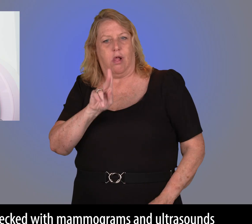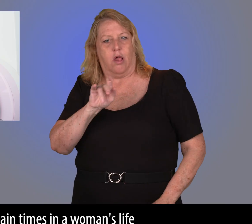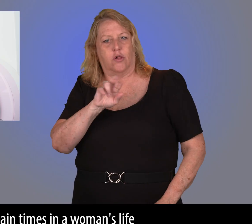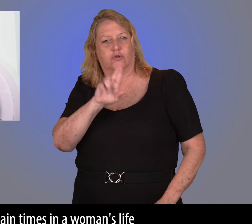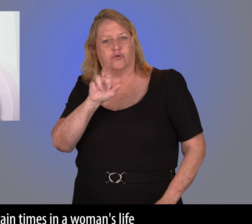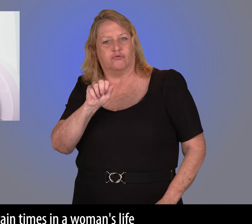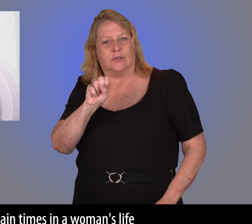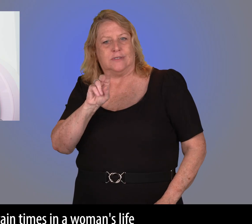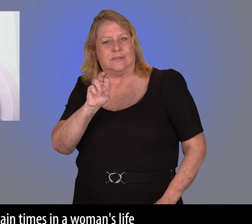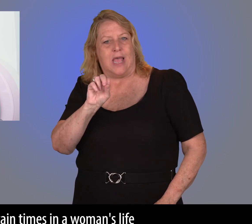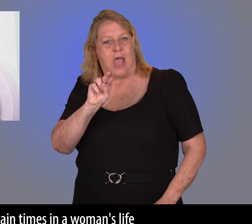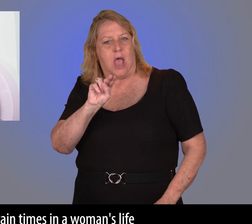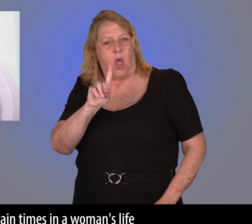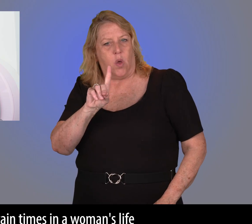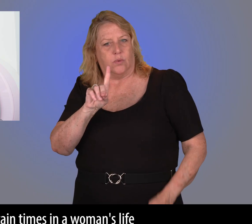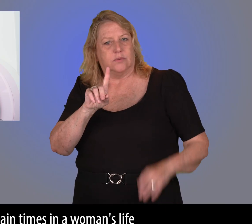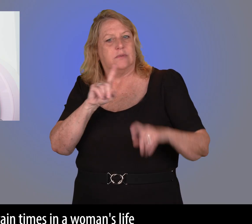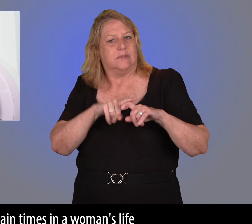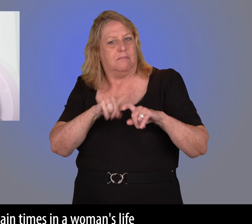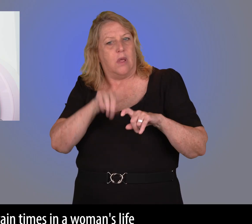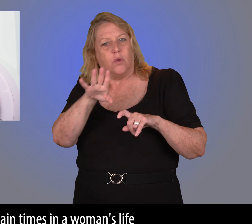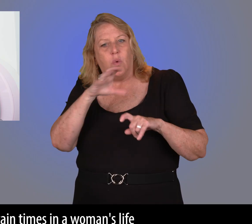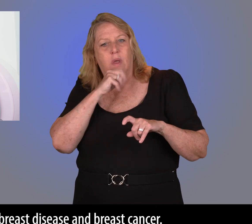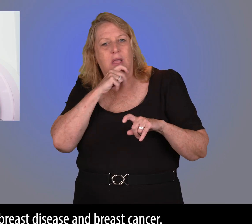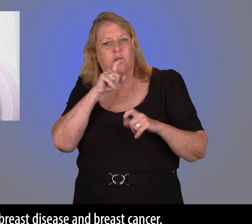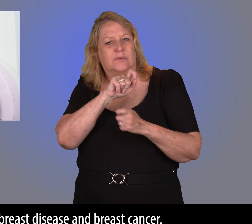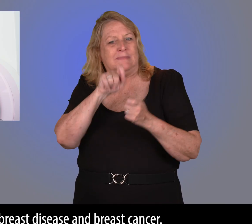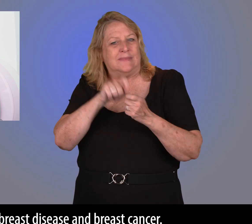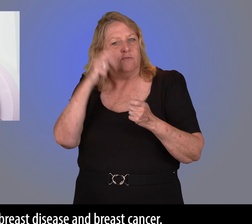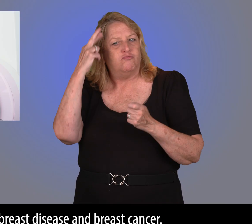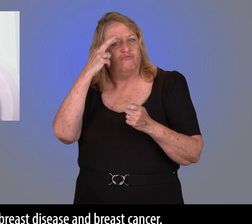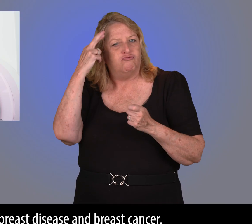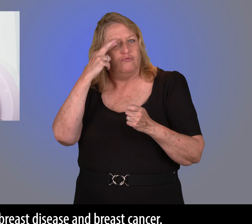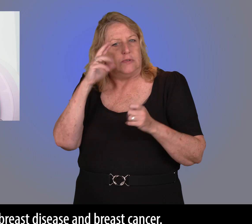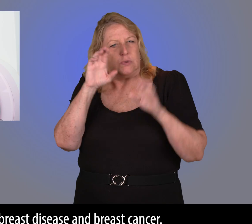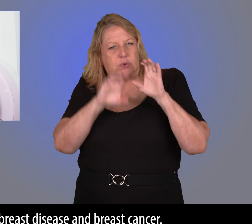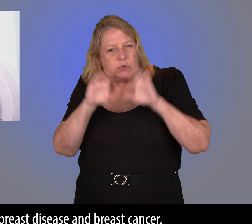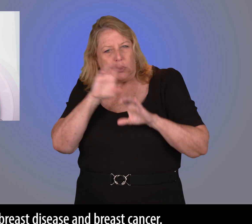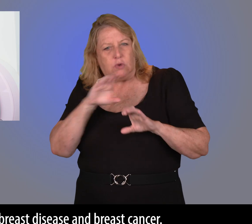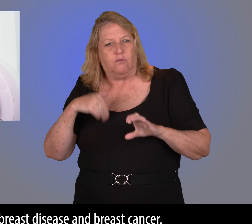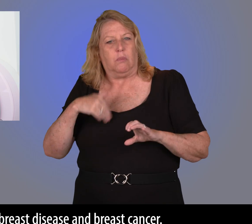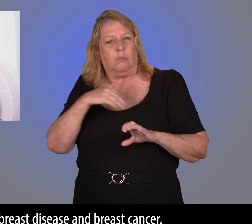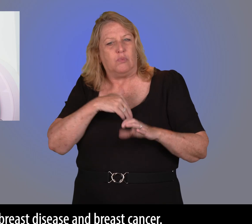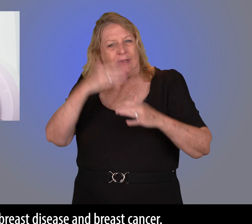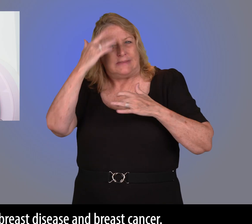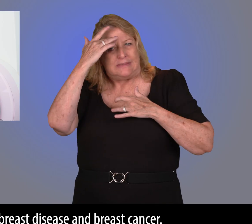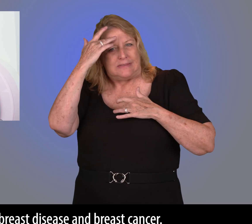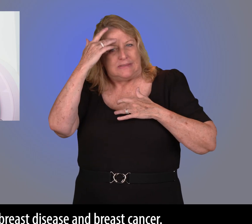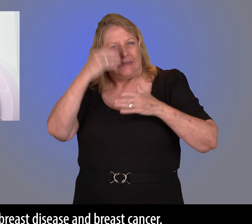at certain times in a woman's life to check for breast disease and breast cancer.